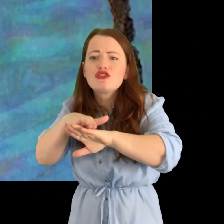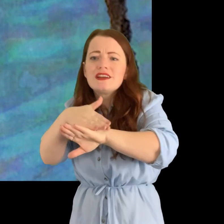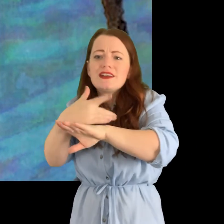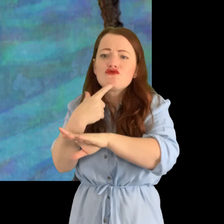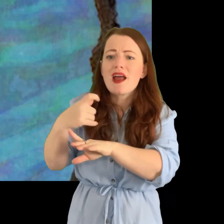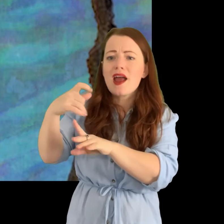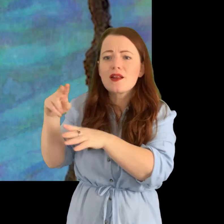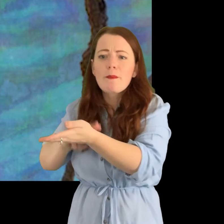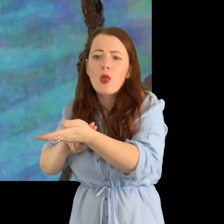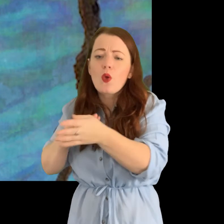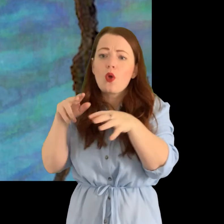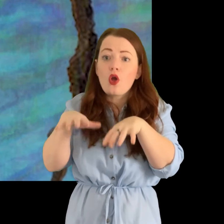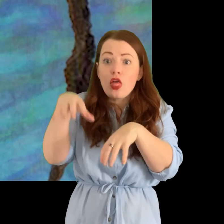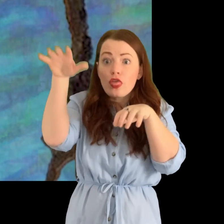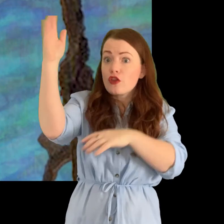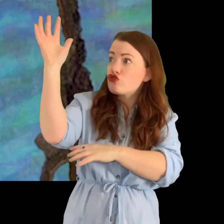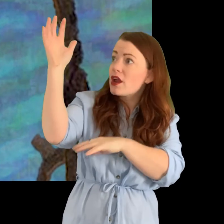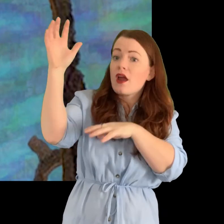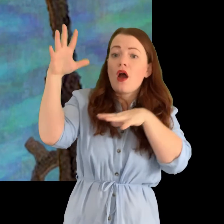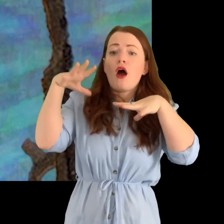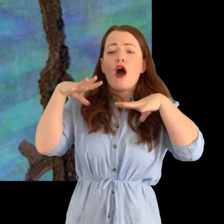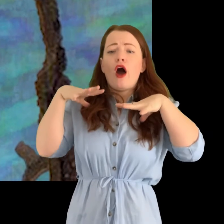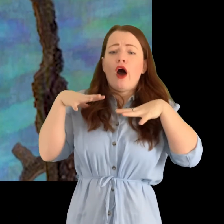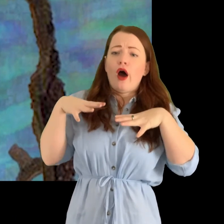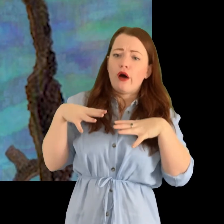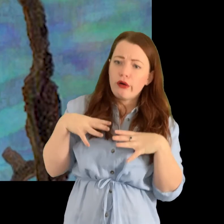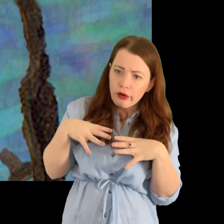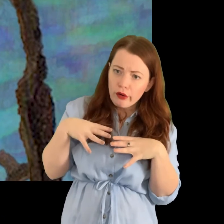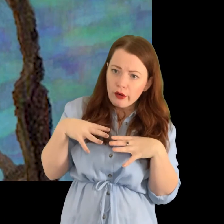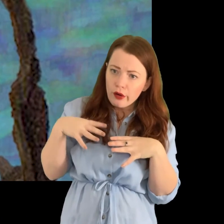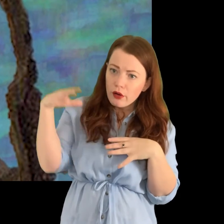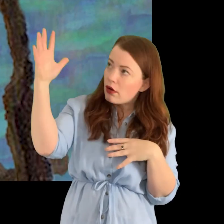red and blue. The tree gave out the very deepest sigh.